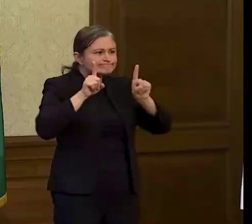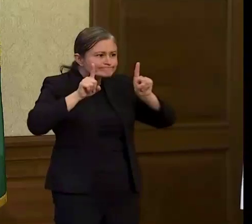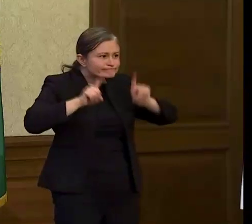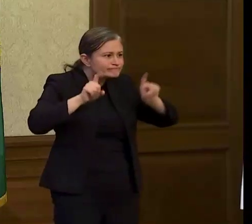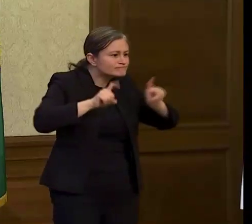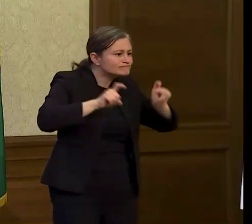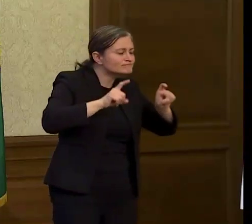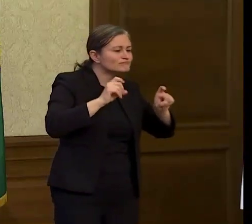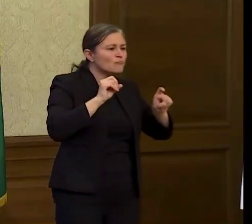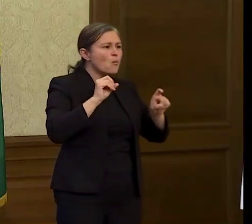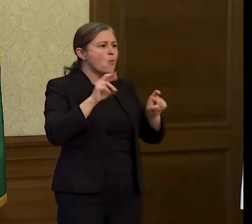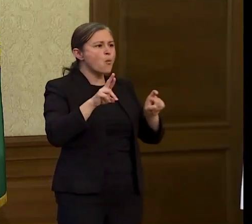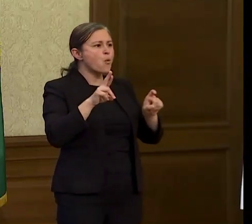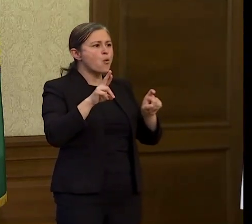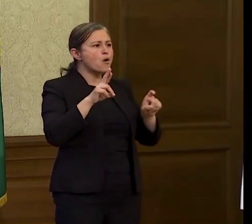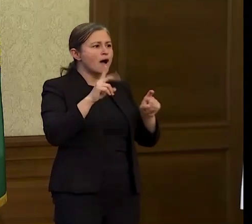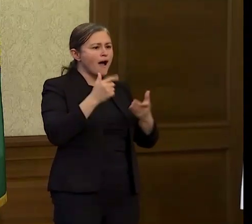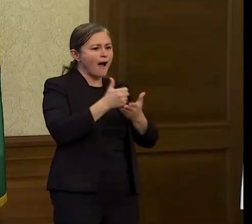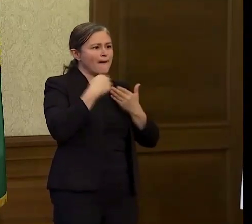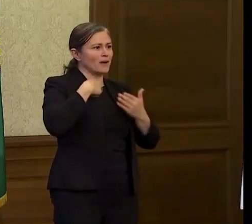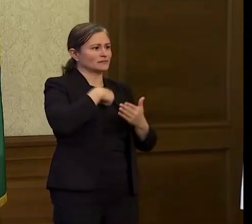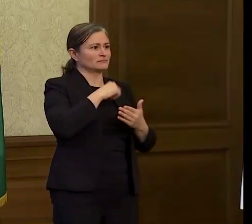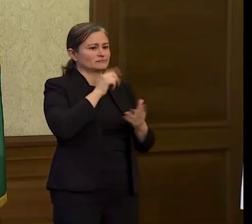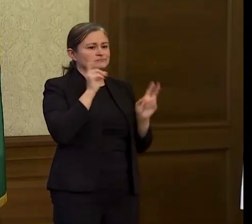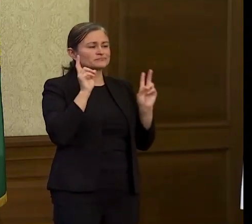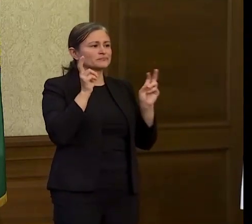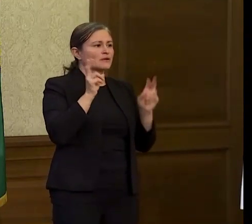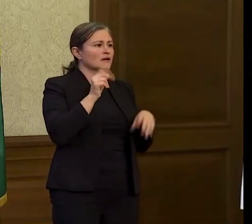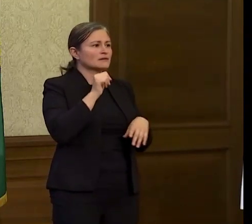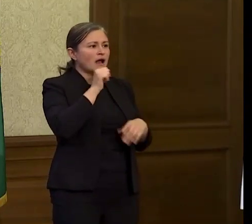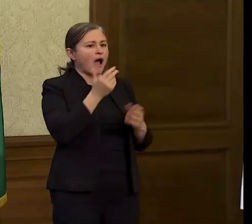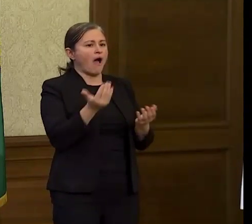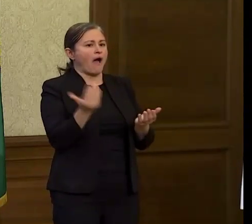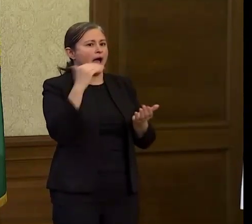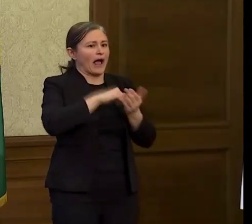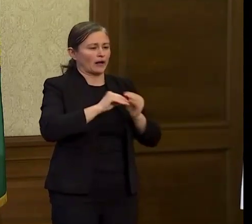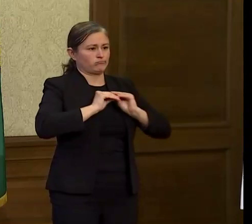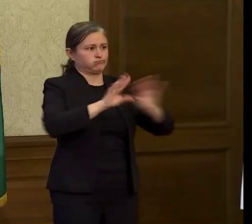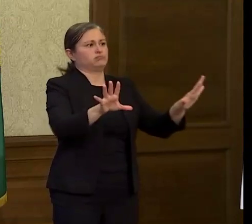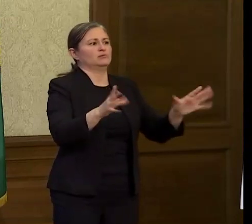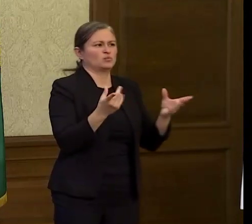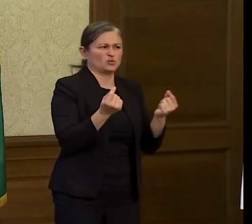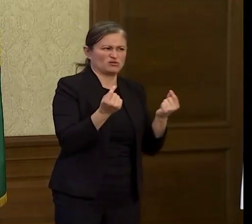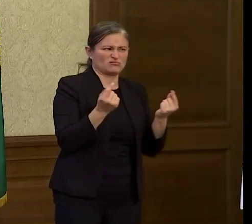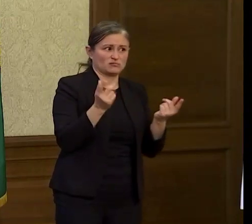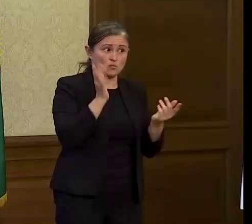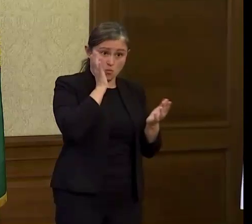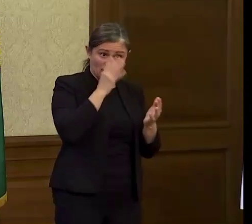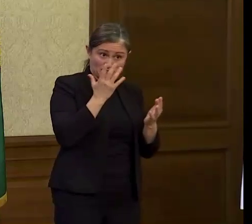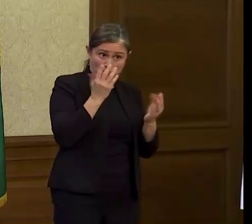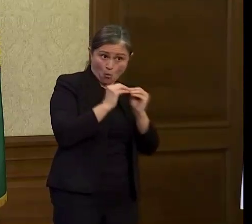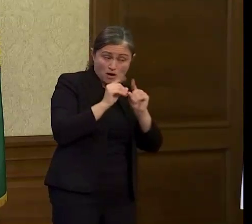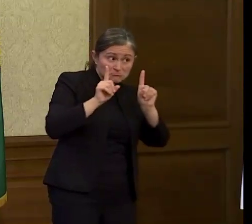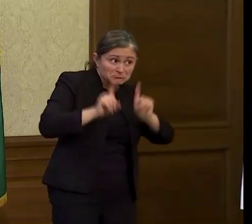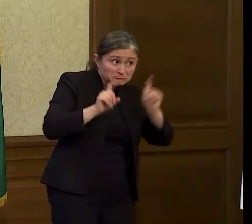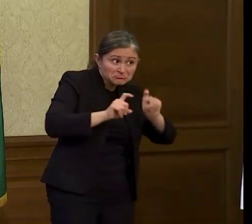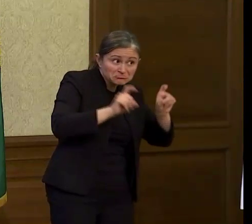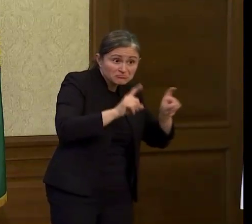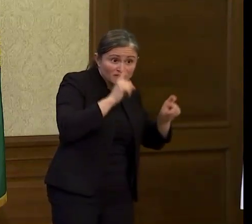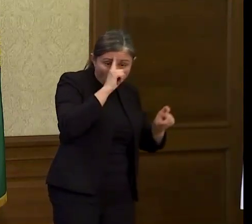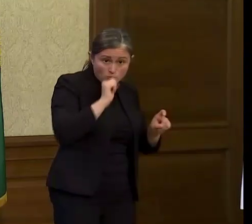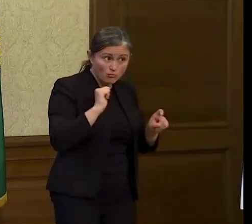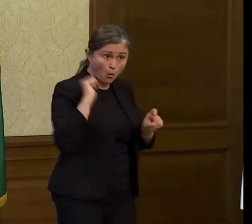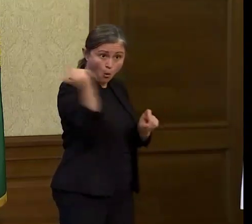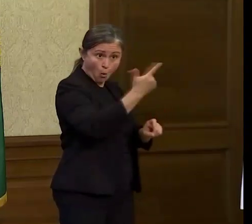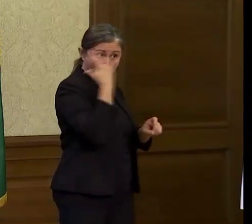resurgence in the fall? And if so, how close are we to having that capacity? Well, obviously, we would have a higher degree of confidence if we